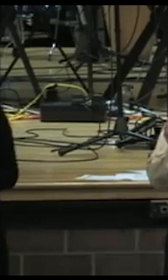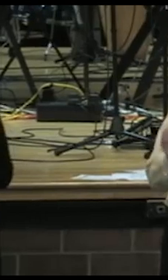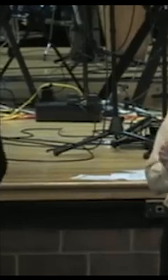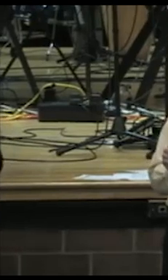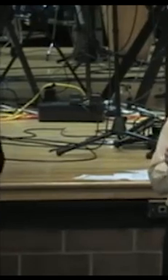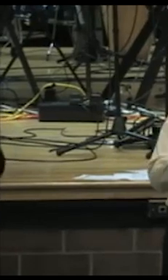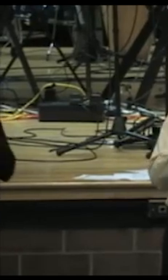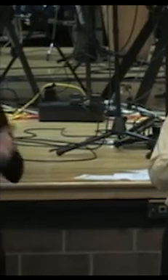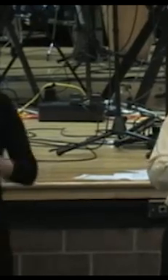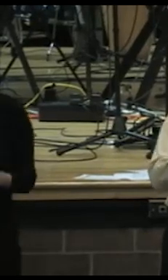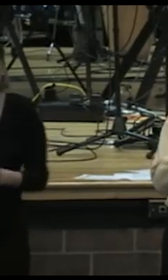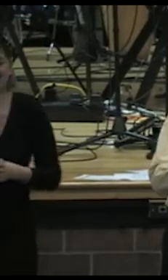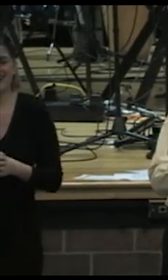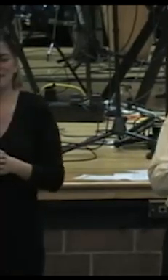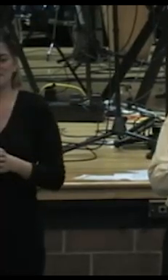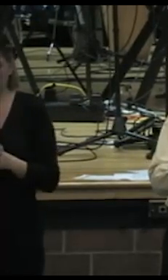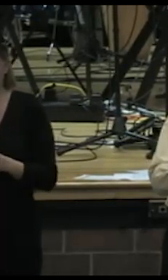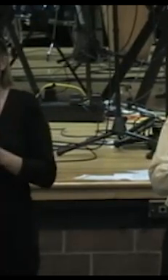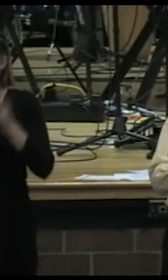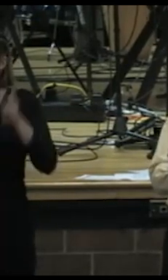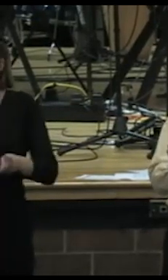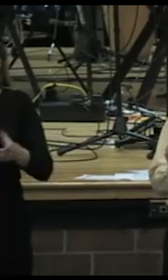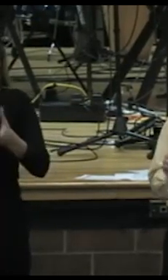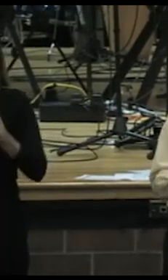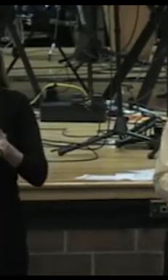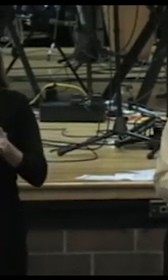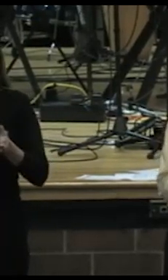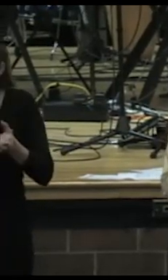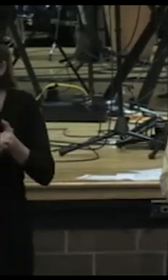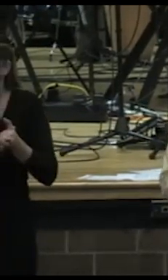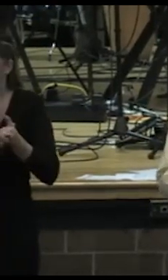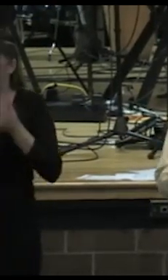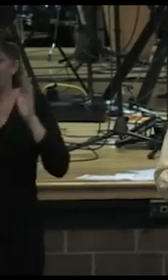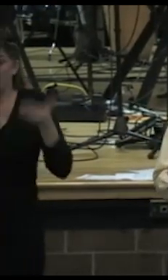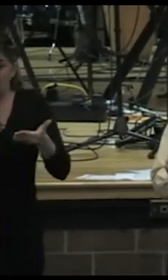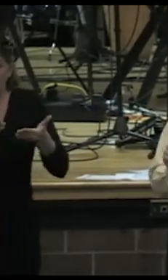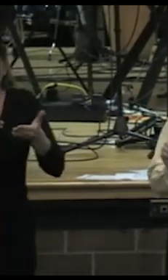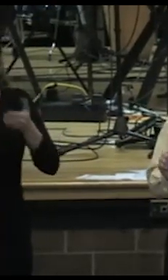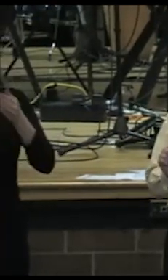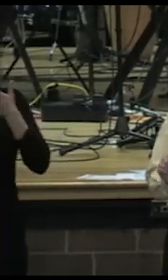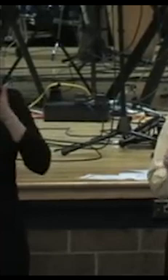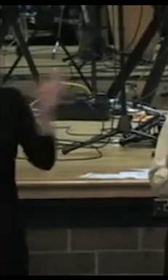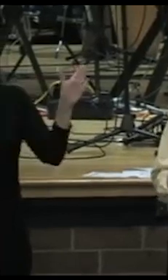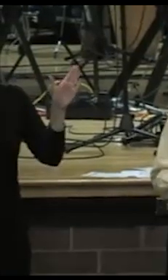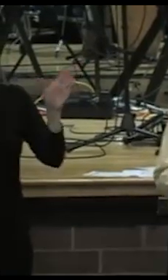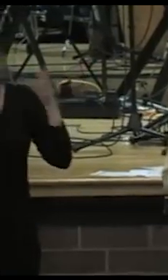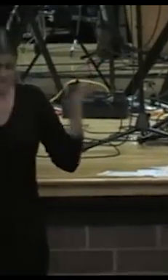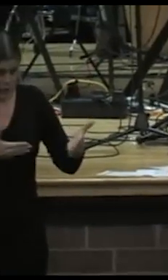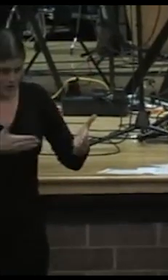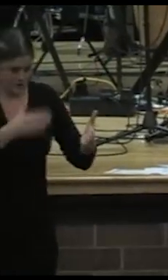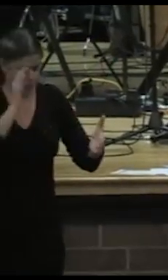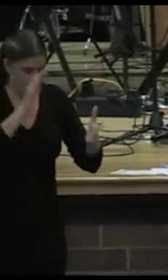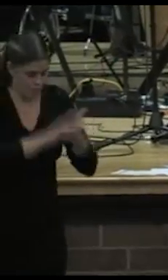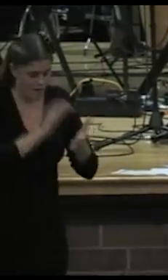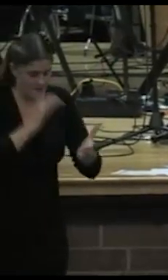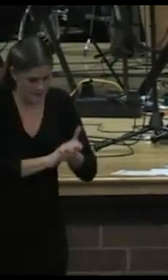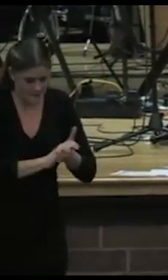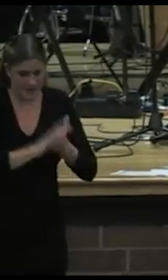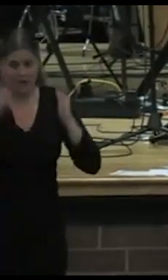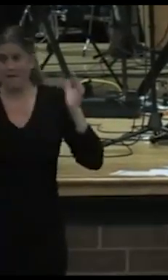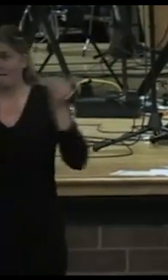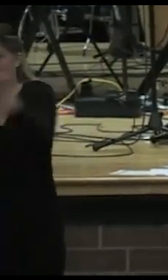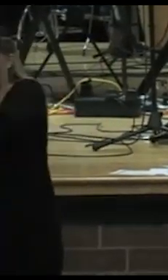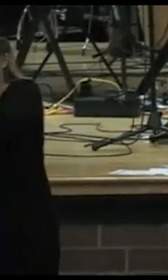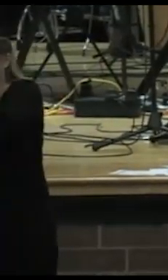And his interests are divided. The woman who is unmarried and a virgin is concerned about the things of the Lord, that she may